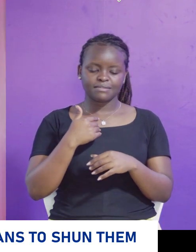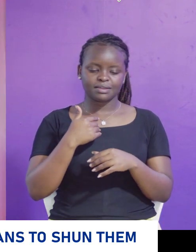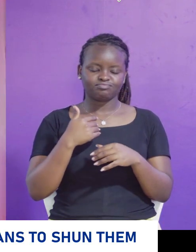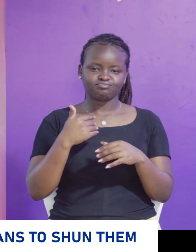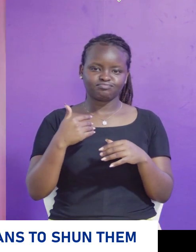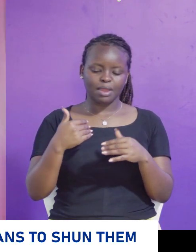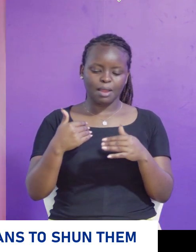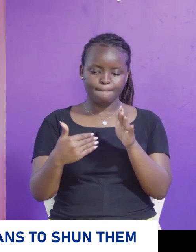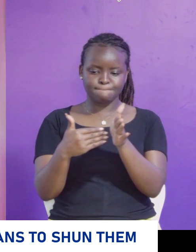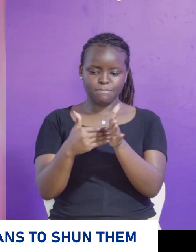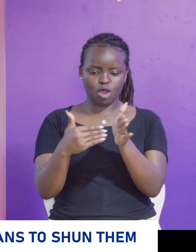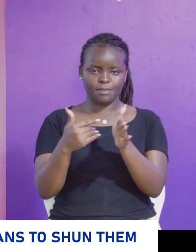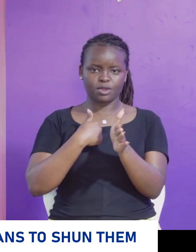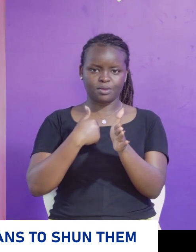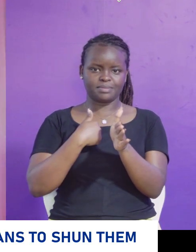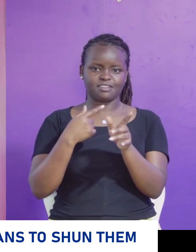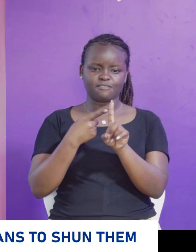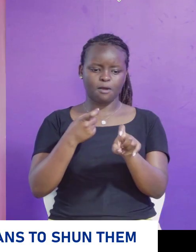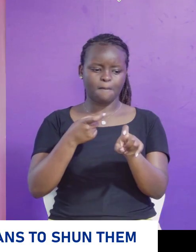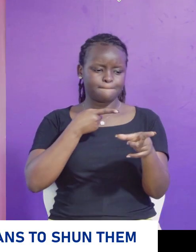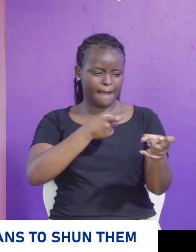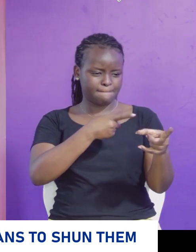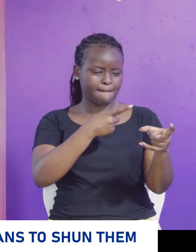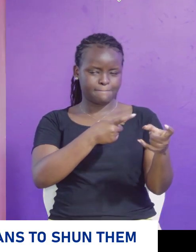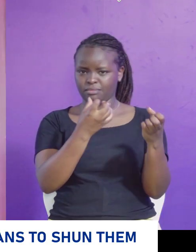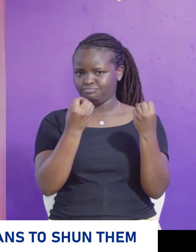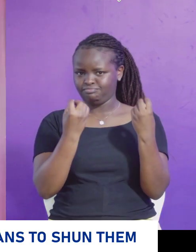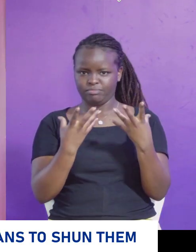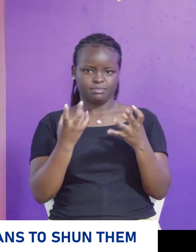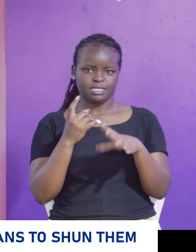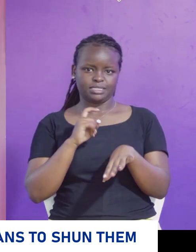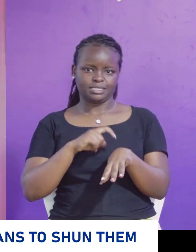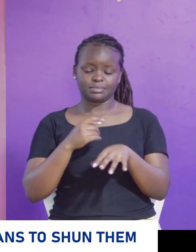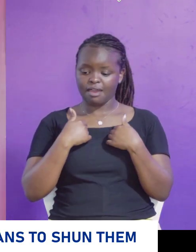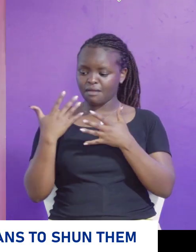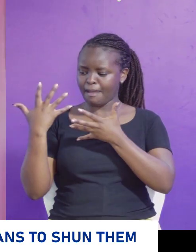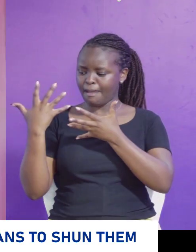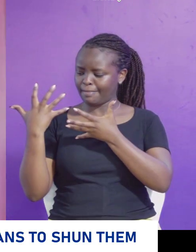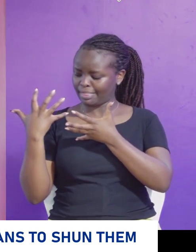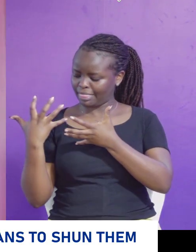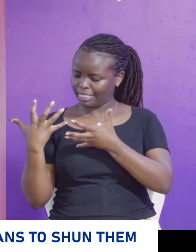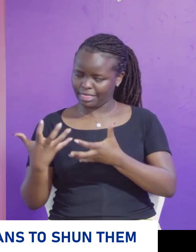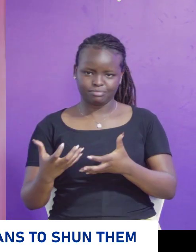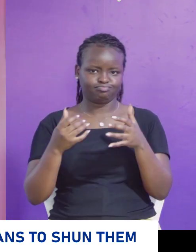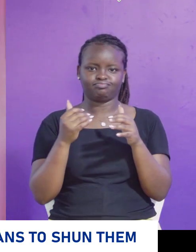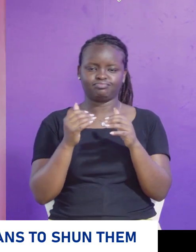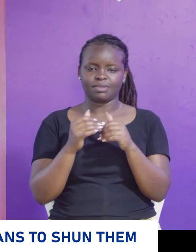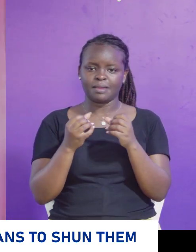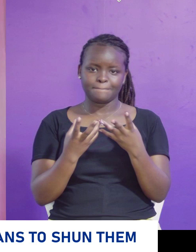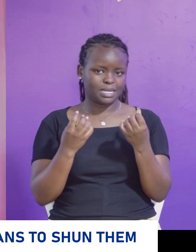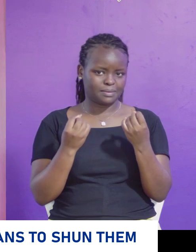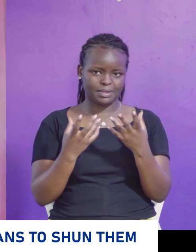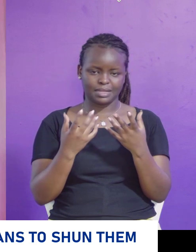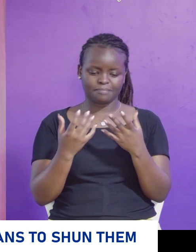behalf. He has carried huge burdens on my behalf. Burdens that even my